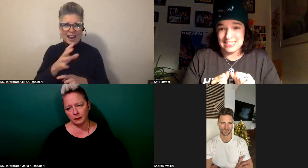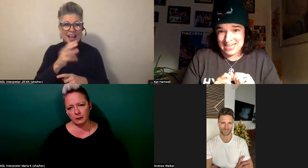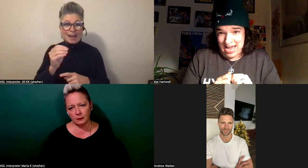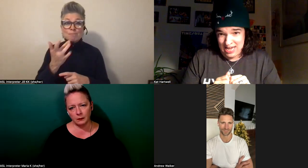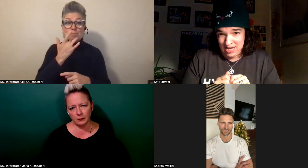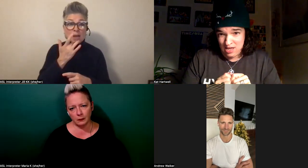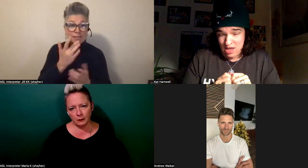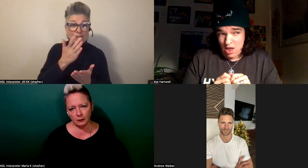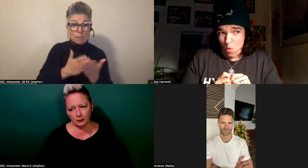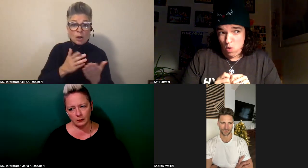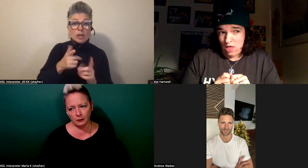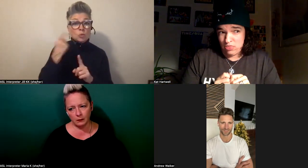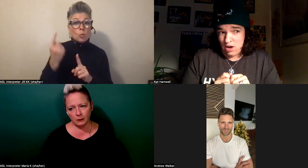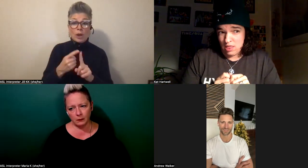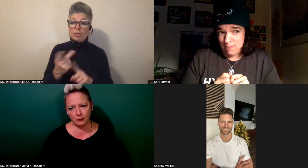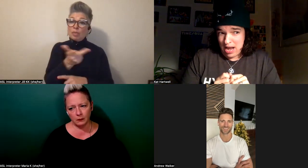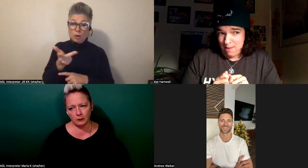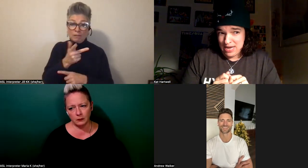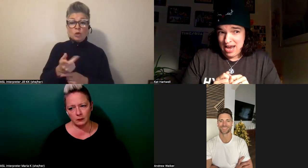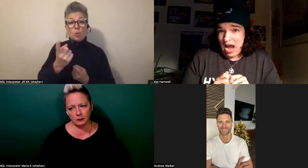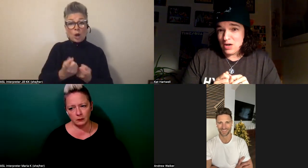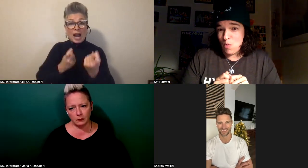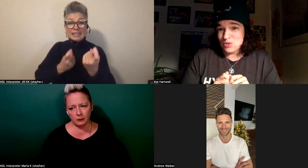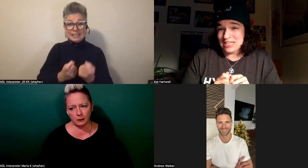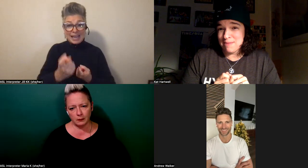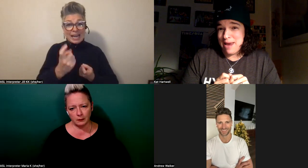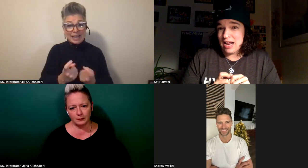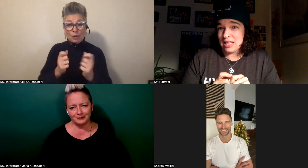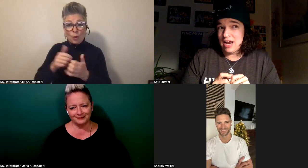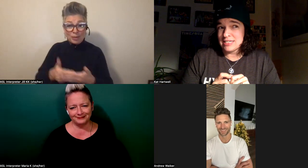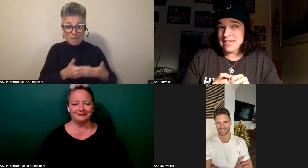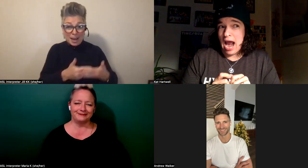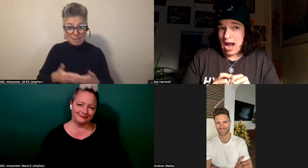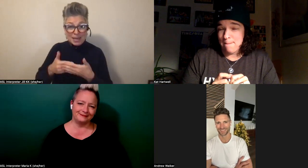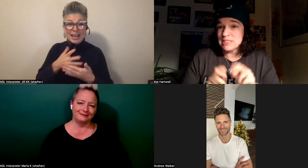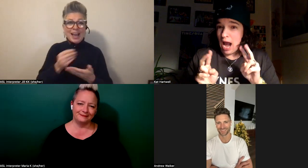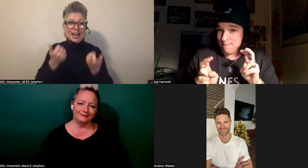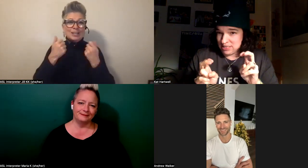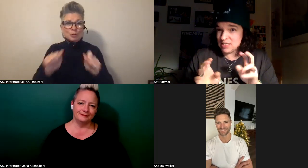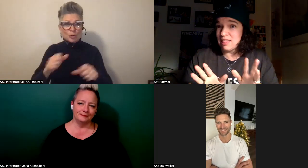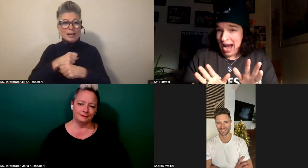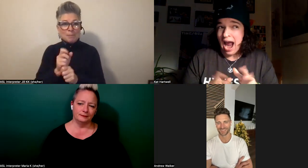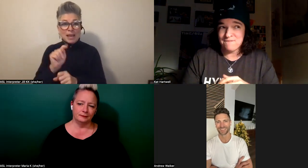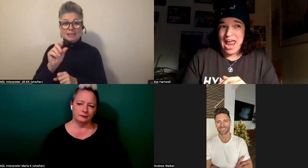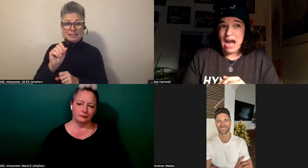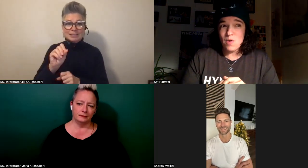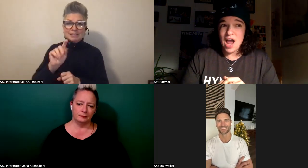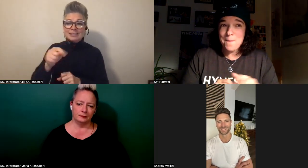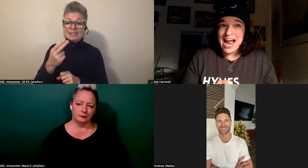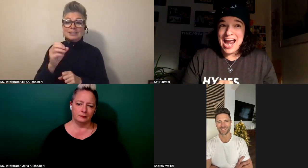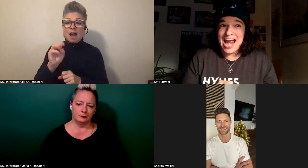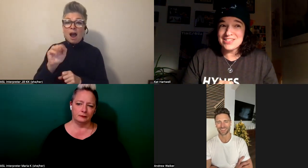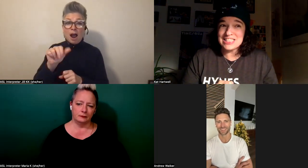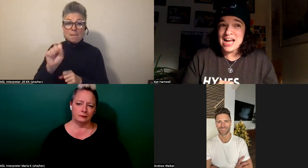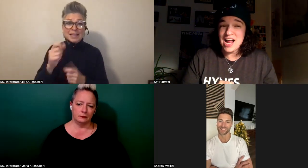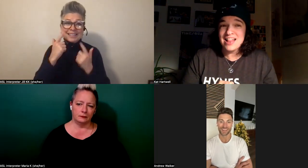were skating with the baby and you were trying to make Thomas laugh. And you were